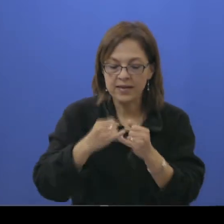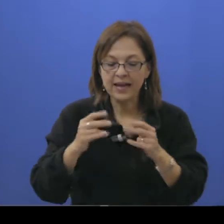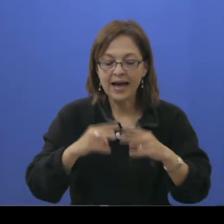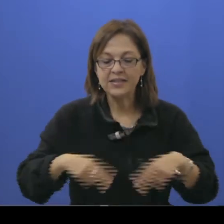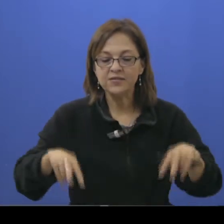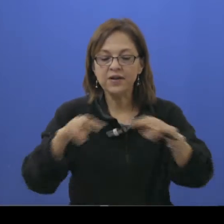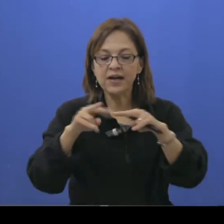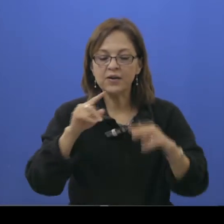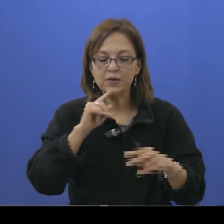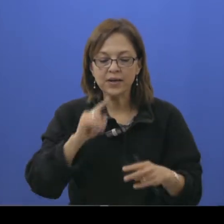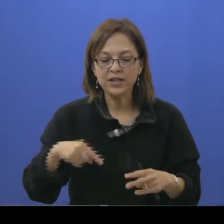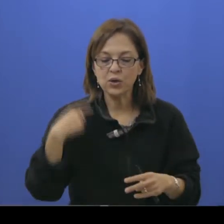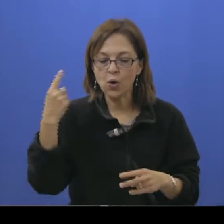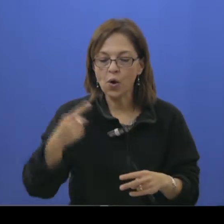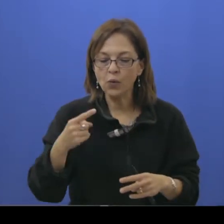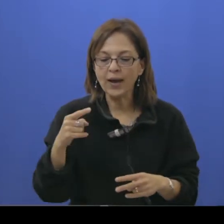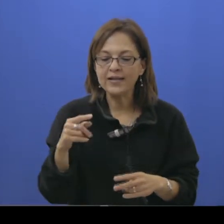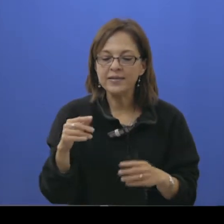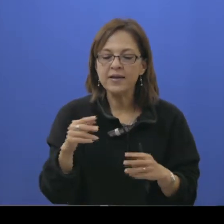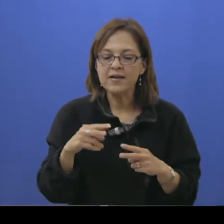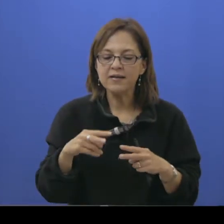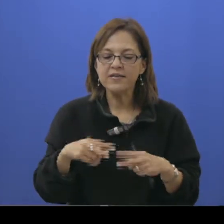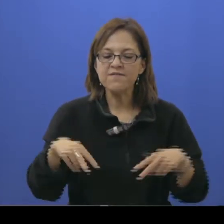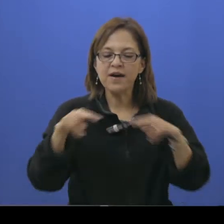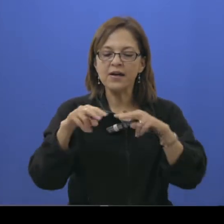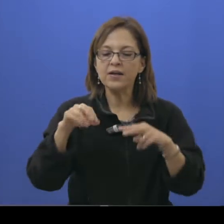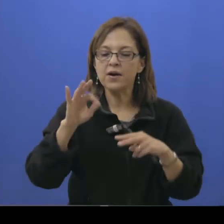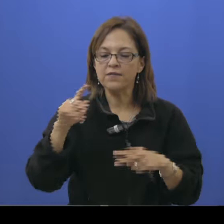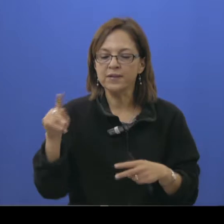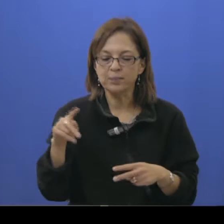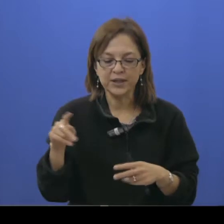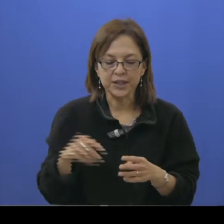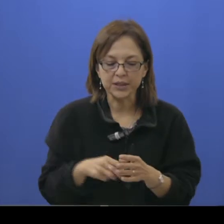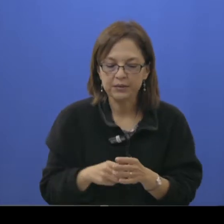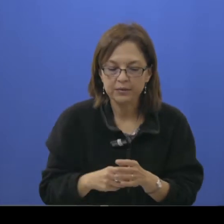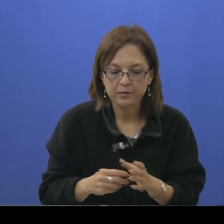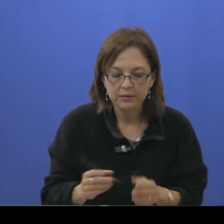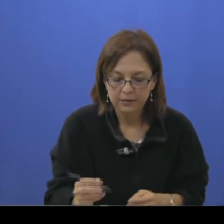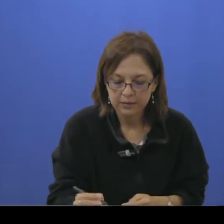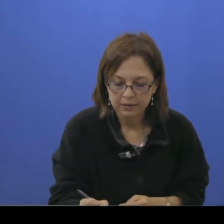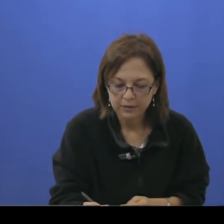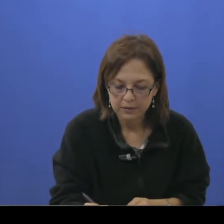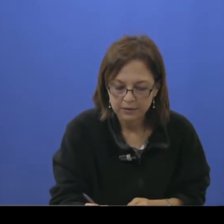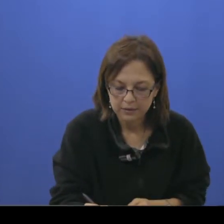The last value is always the value of the period.